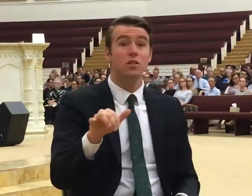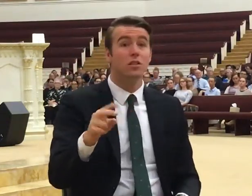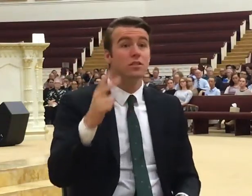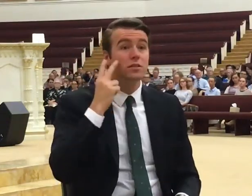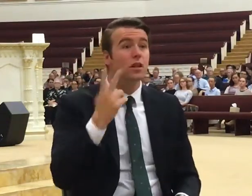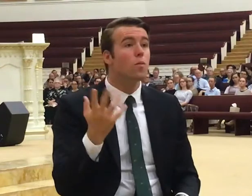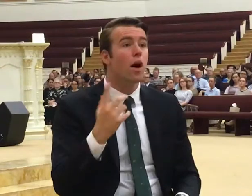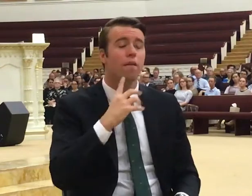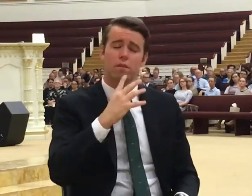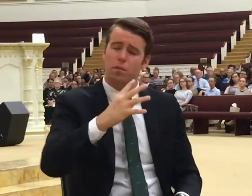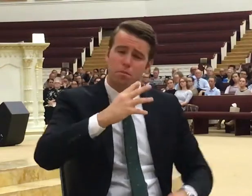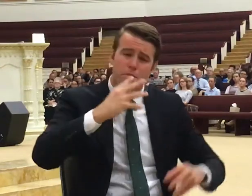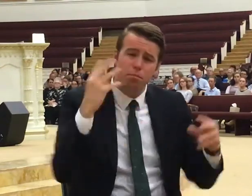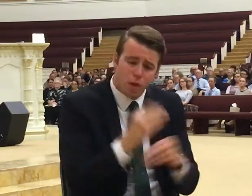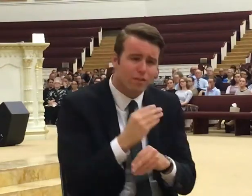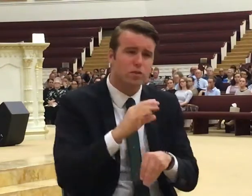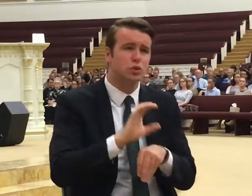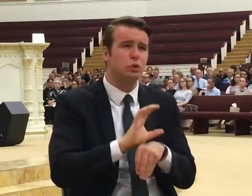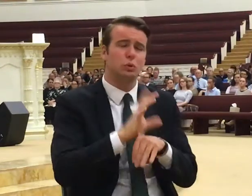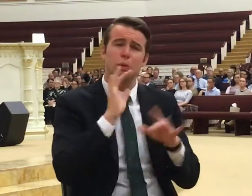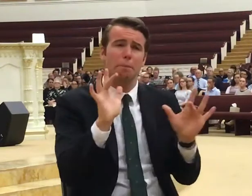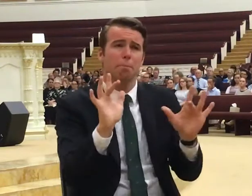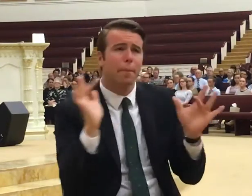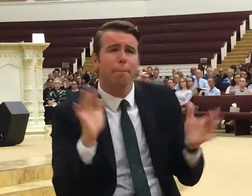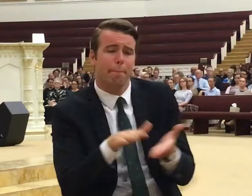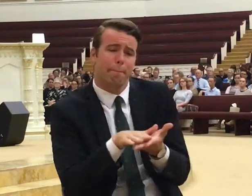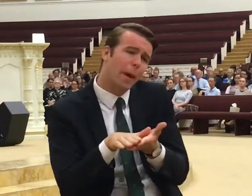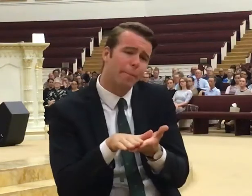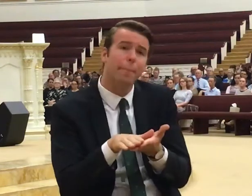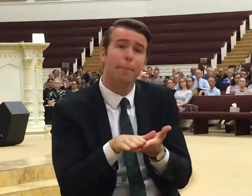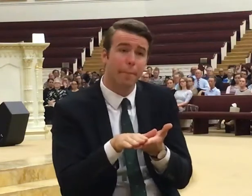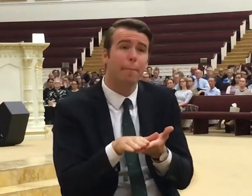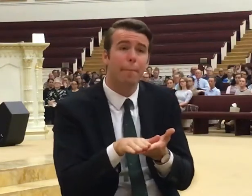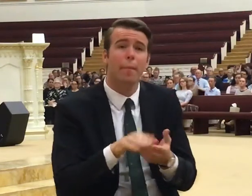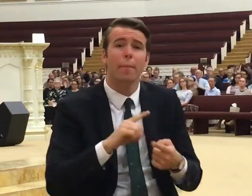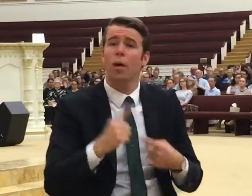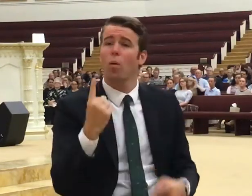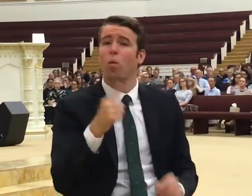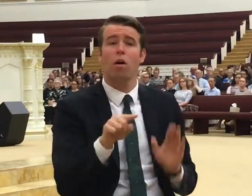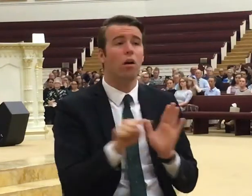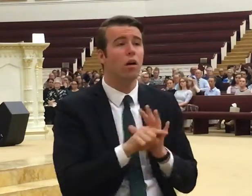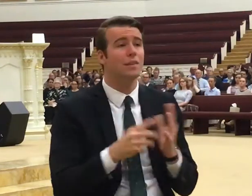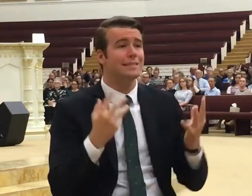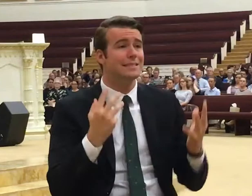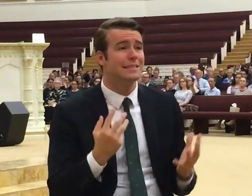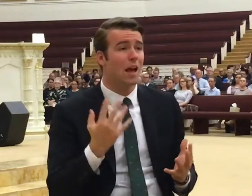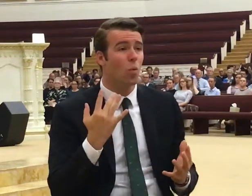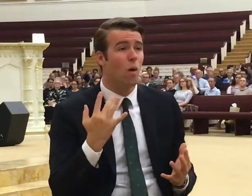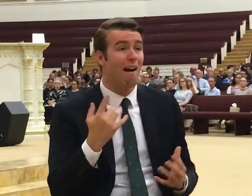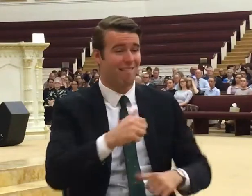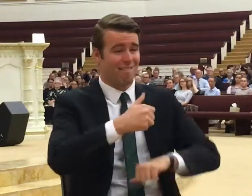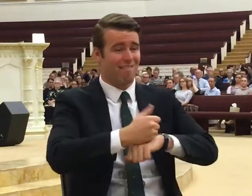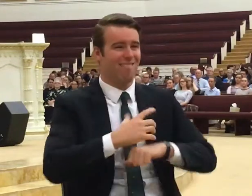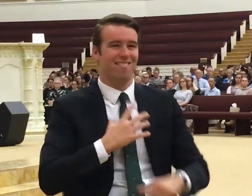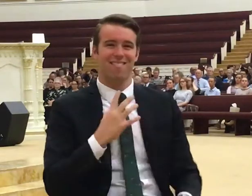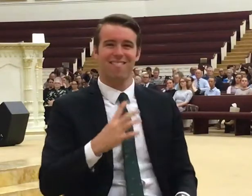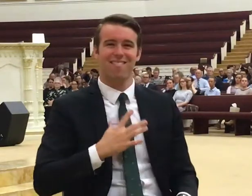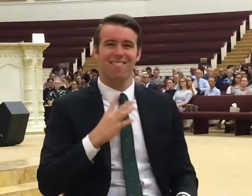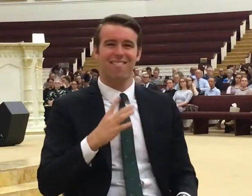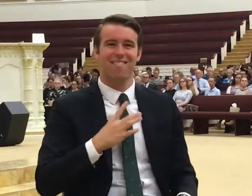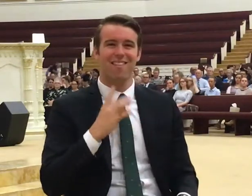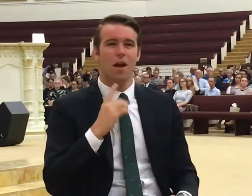and well-kept churches. But the sad thing is, those are simply